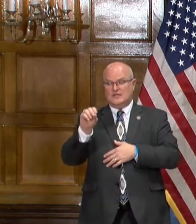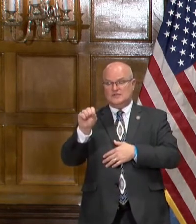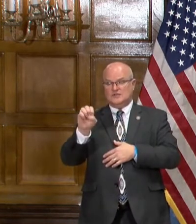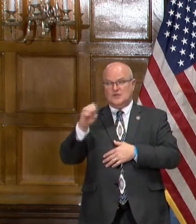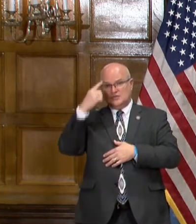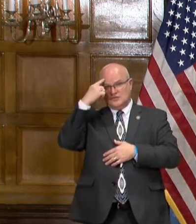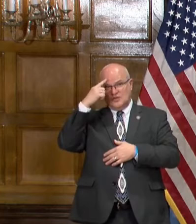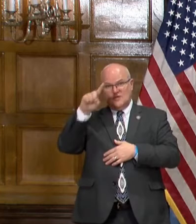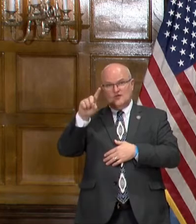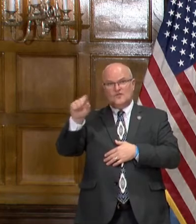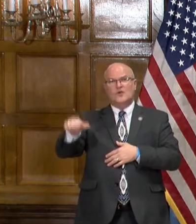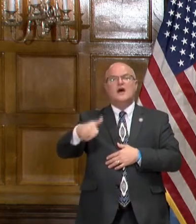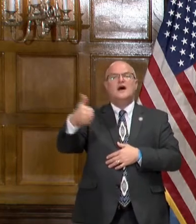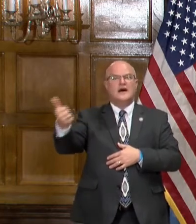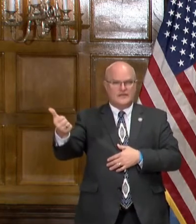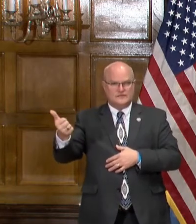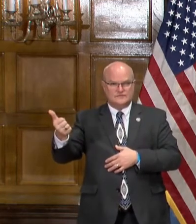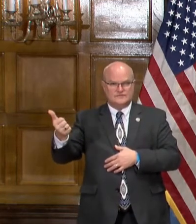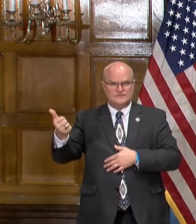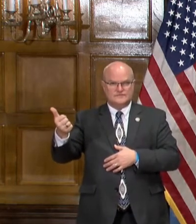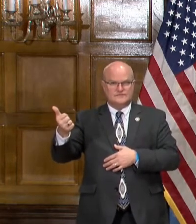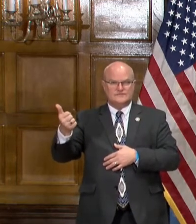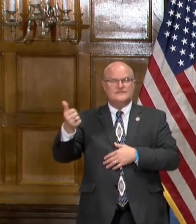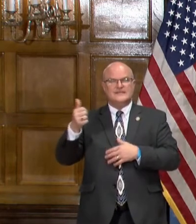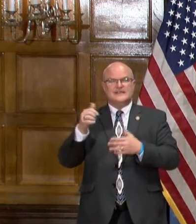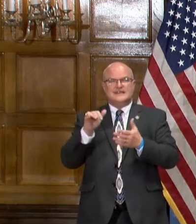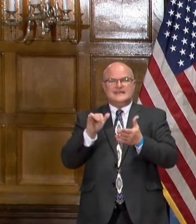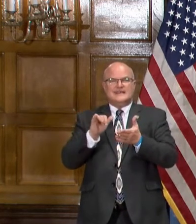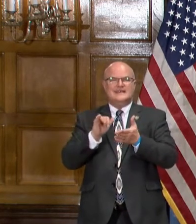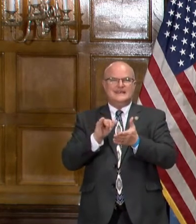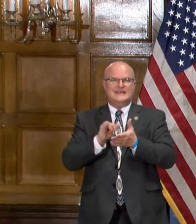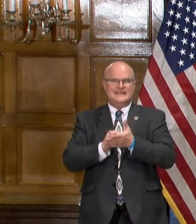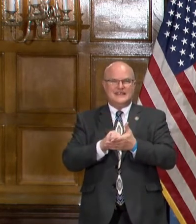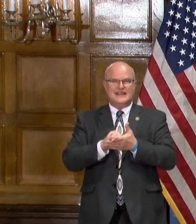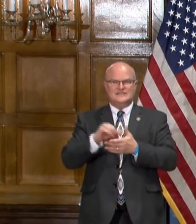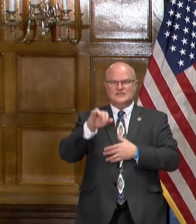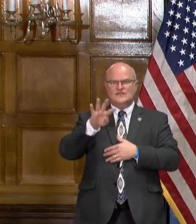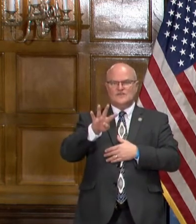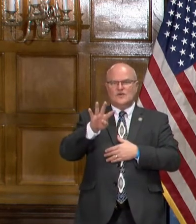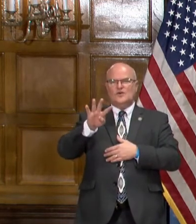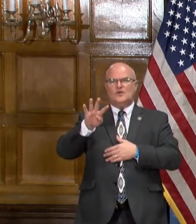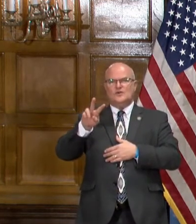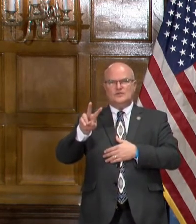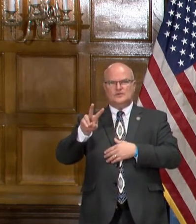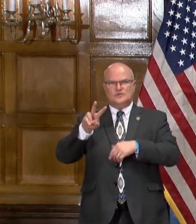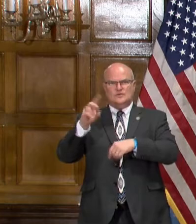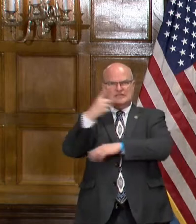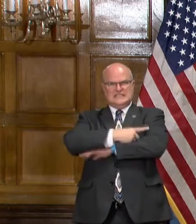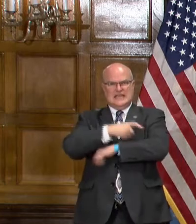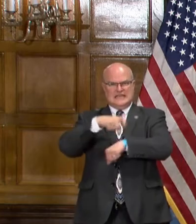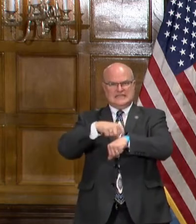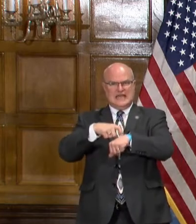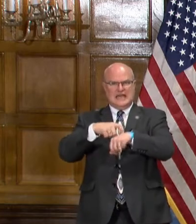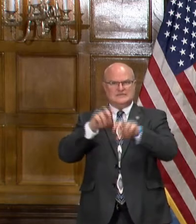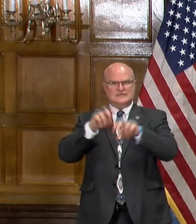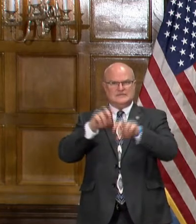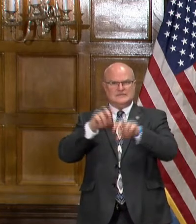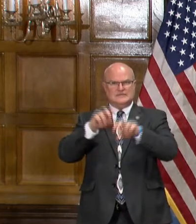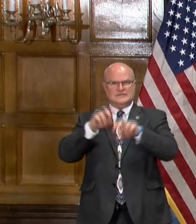for others. And that's, a 42-day time frame if it's a